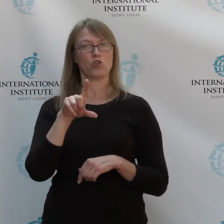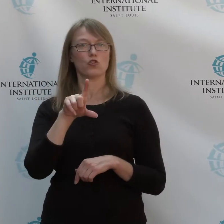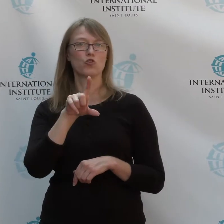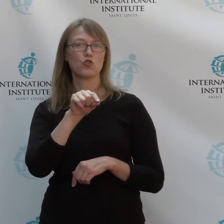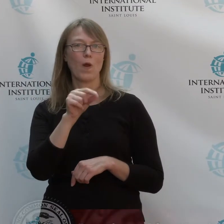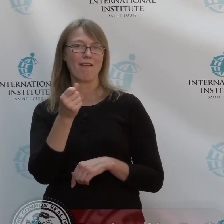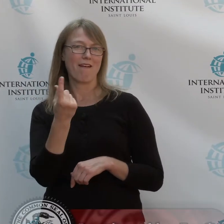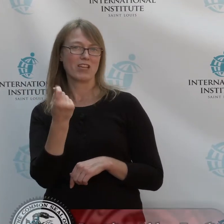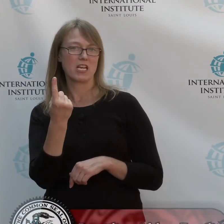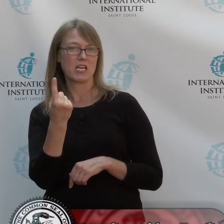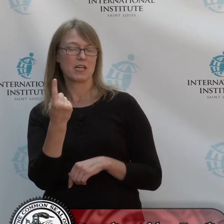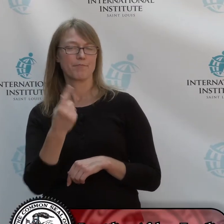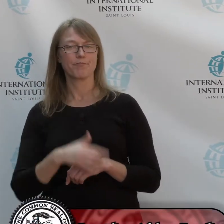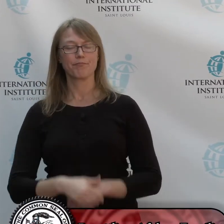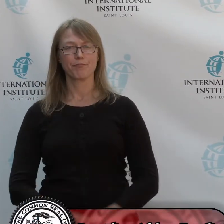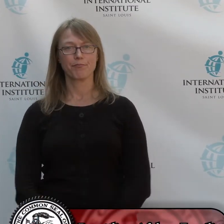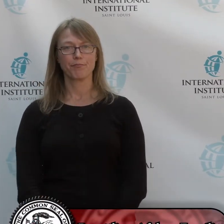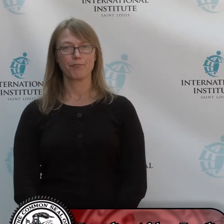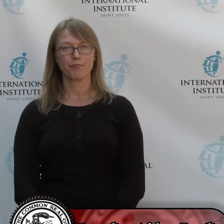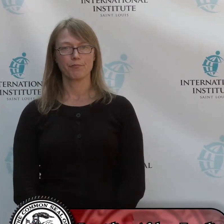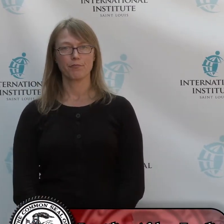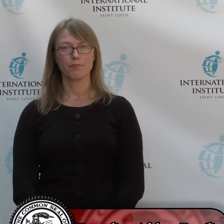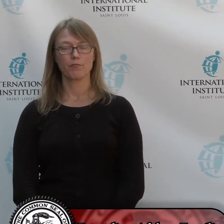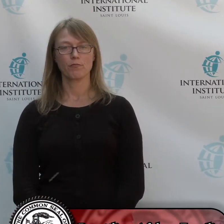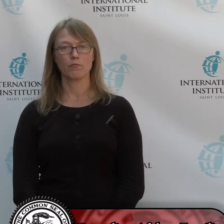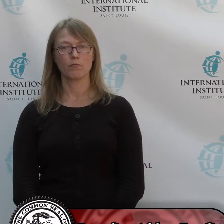The first point I want to make today is that